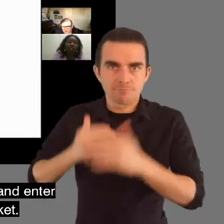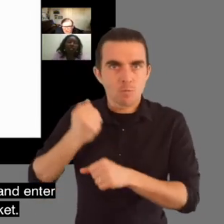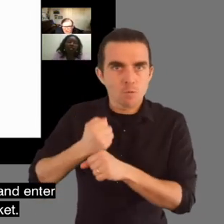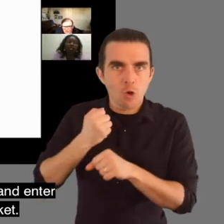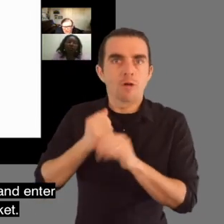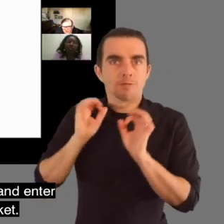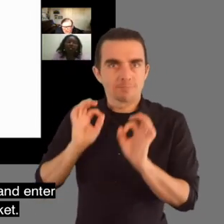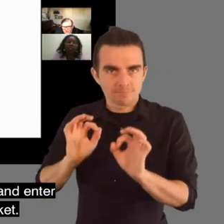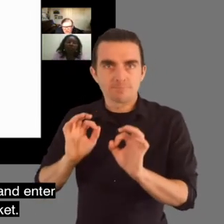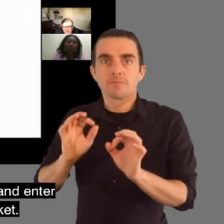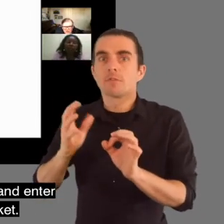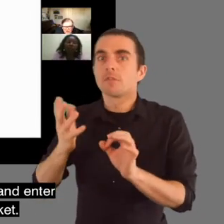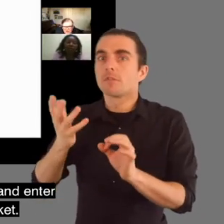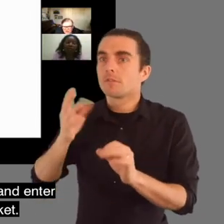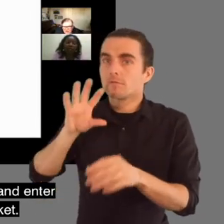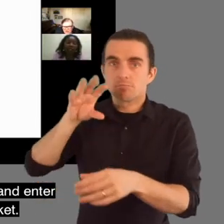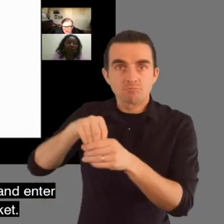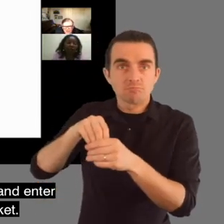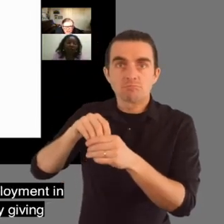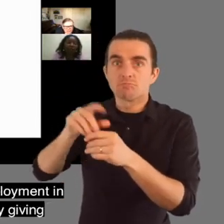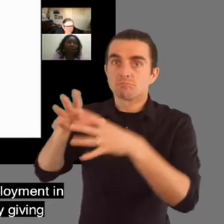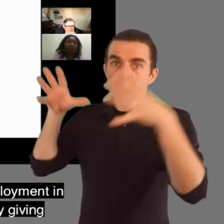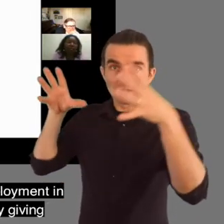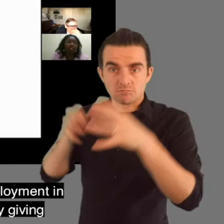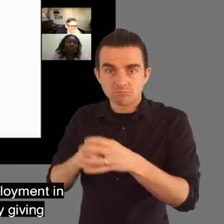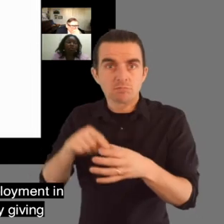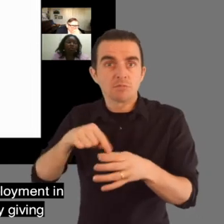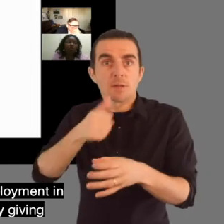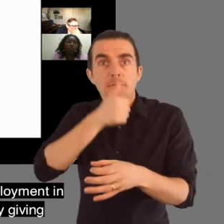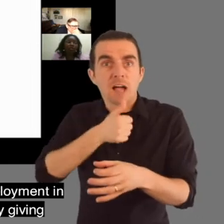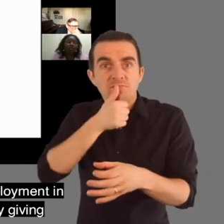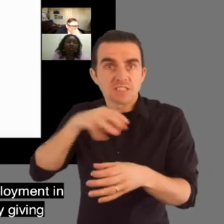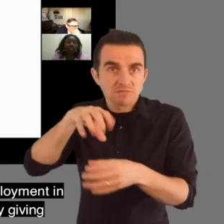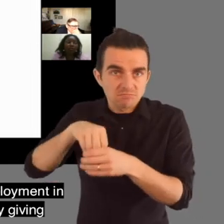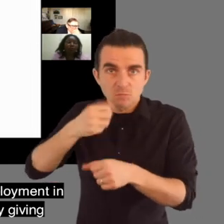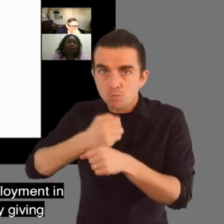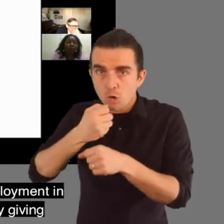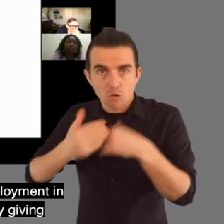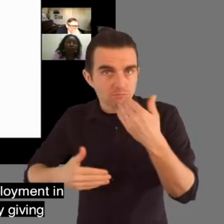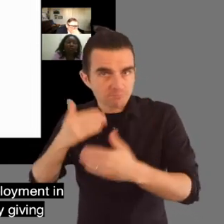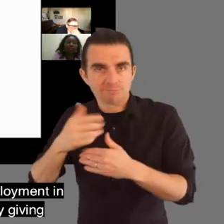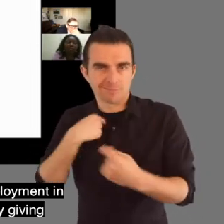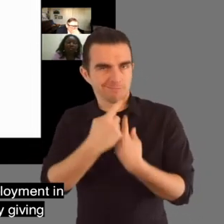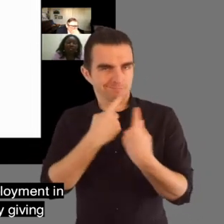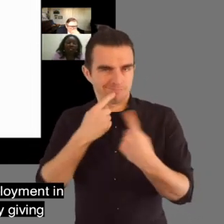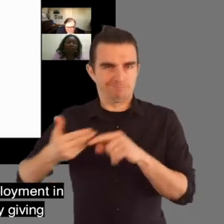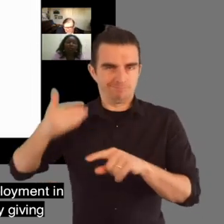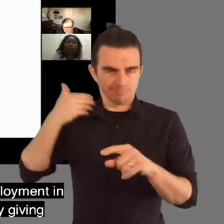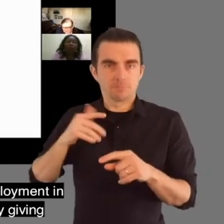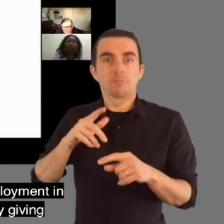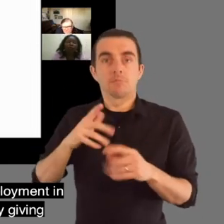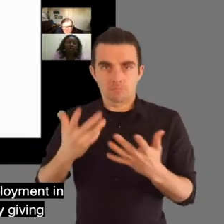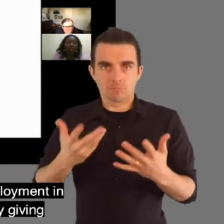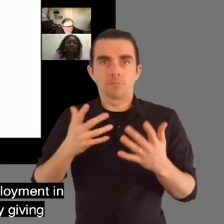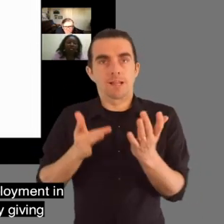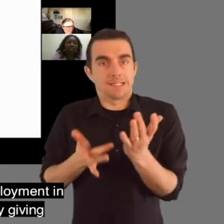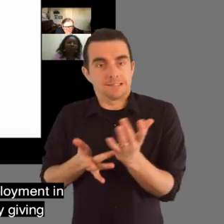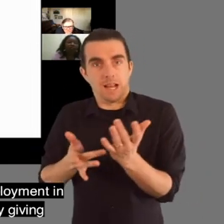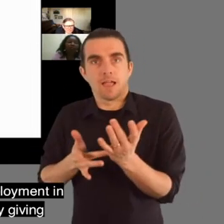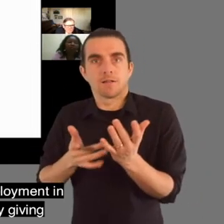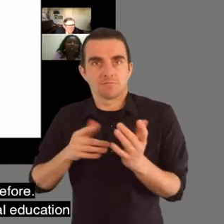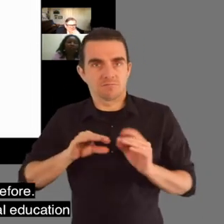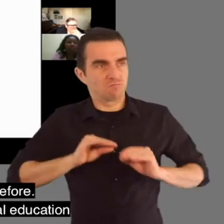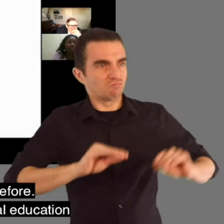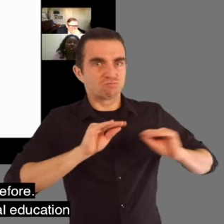benefit and enter the mainstream labor market. The state should also encourage employment in private sector with employers